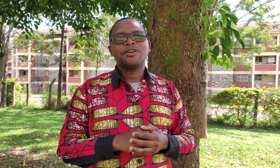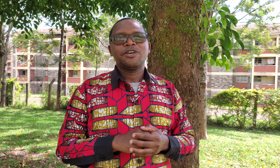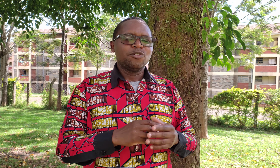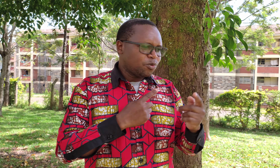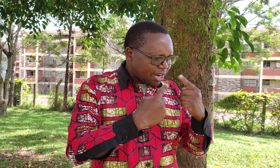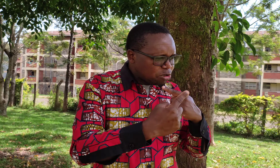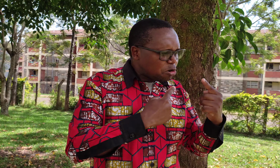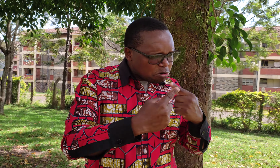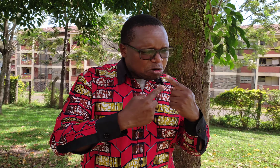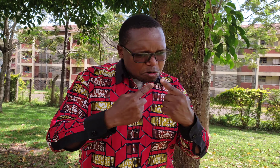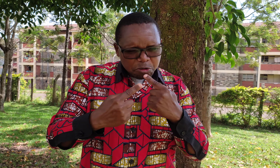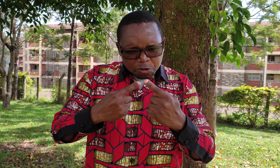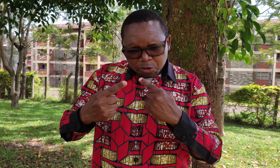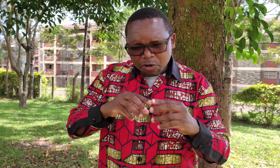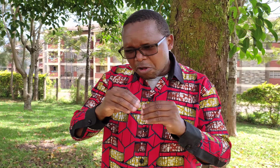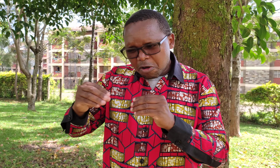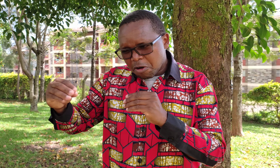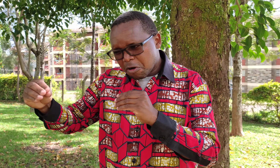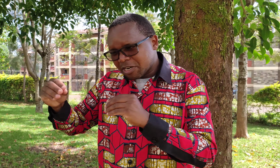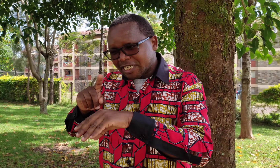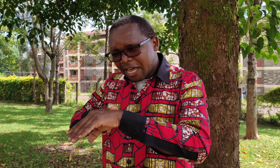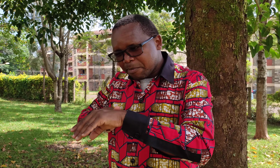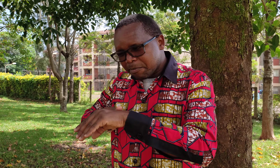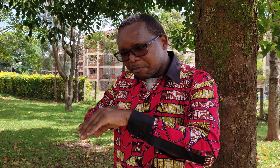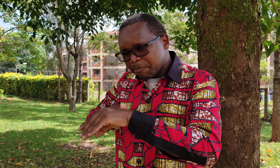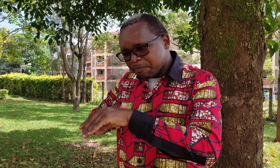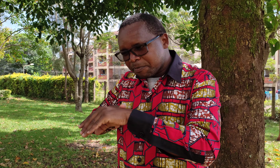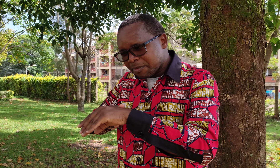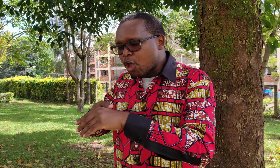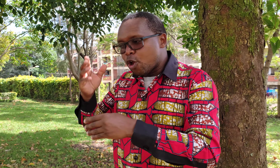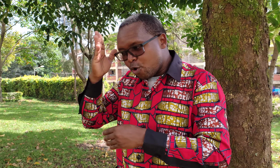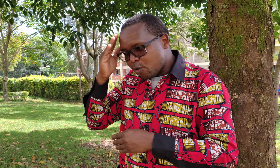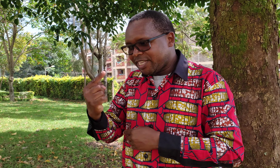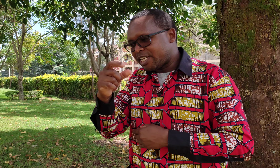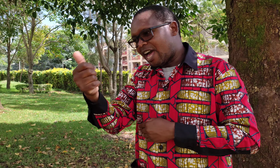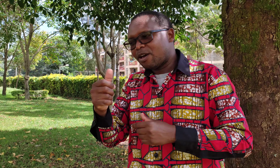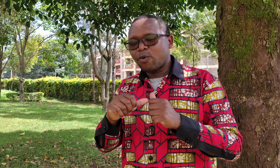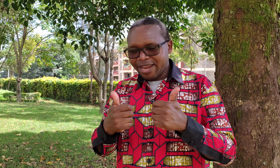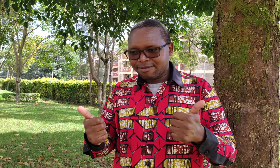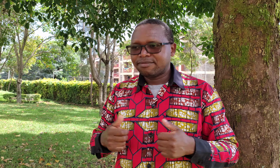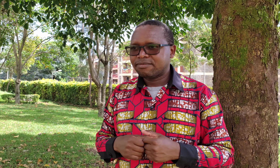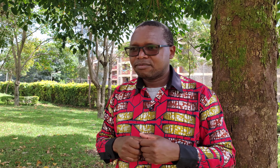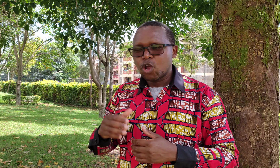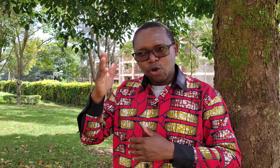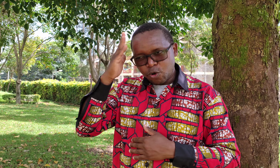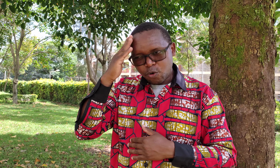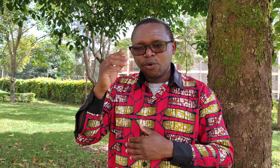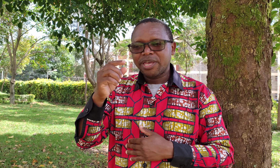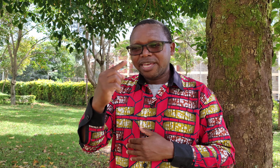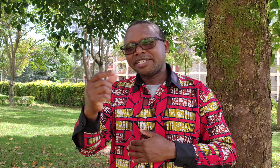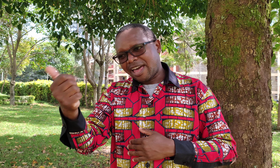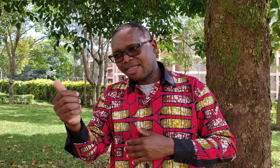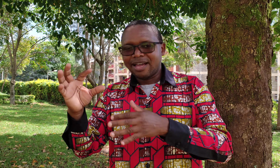You can talk, talk, talk, talk long time, know each other well, know each other